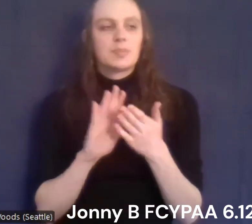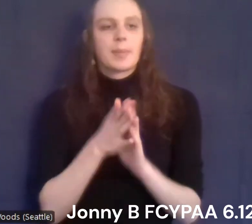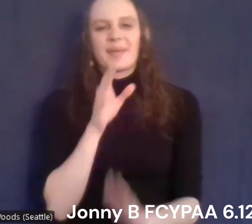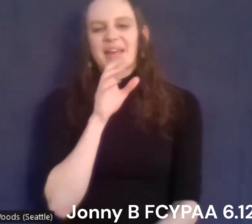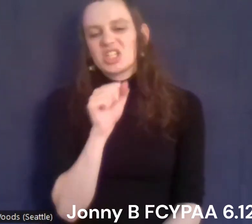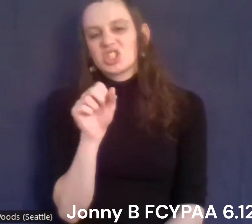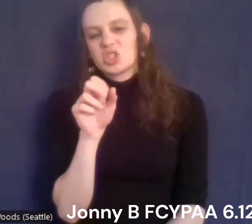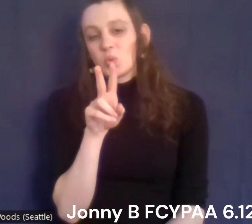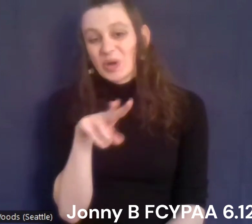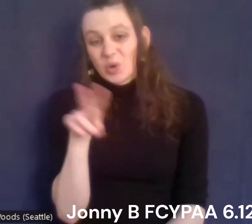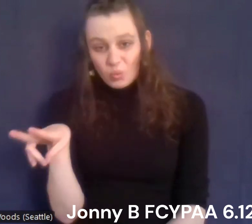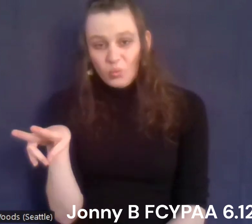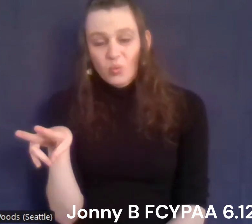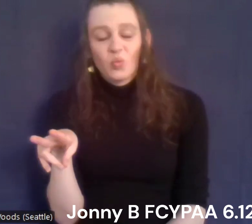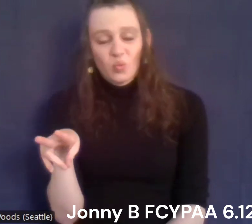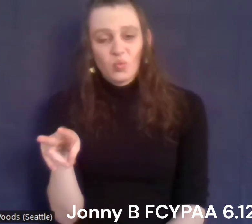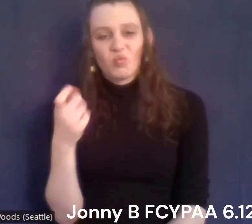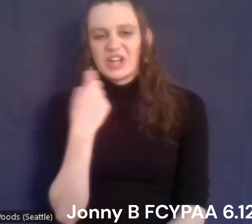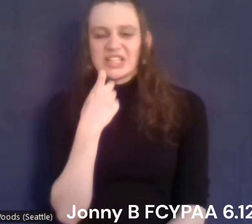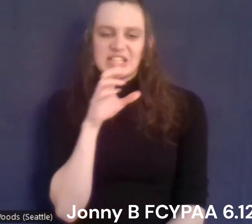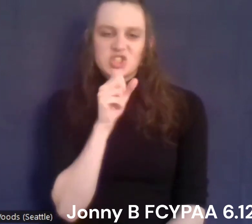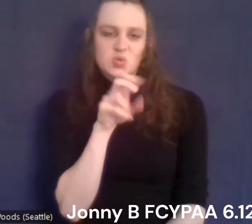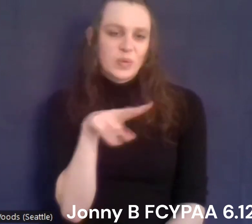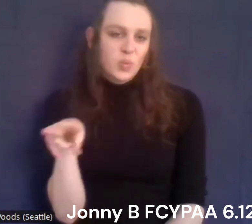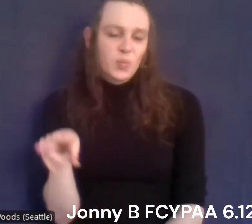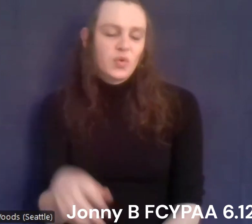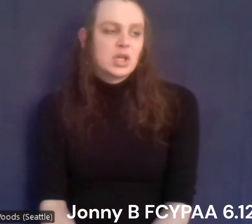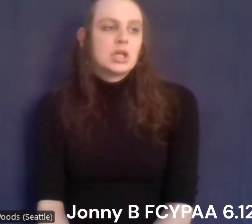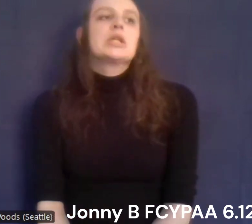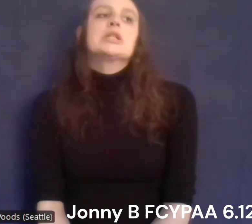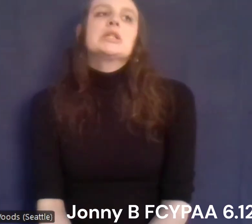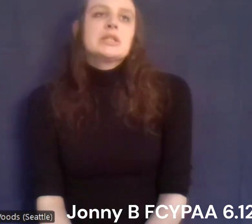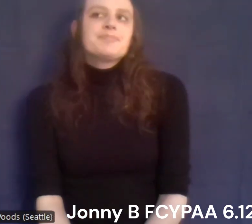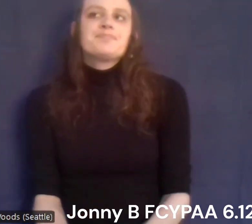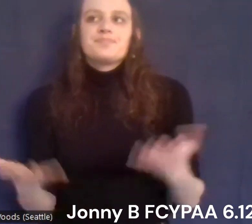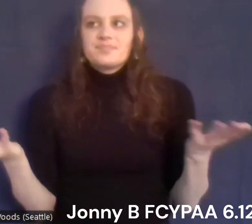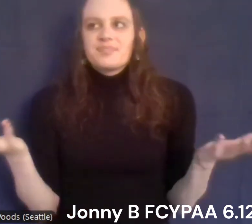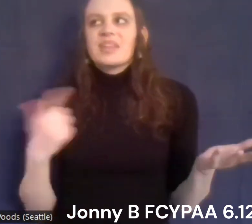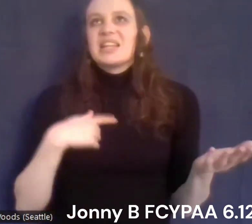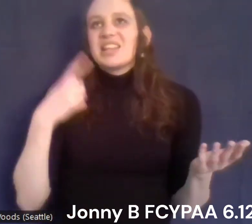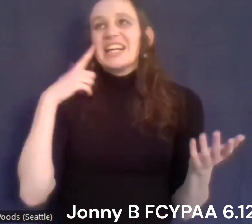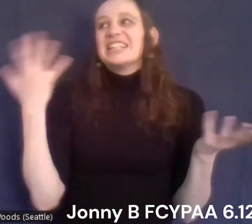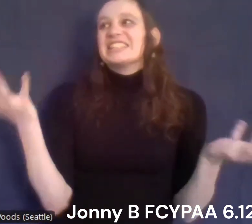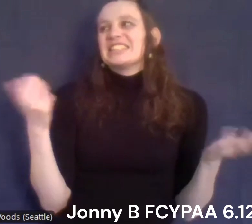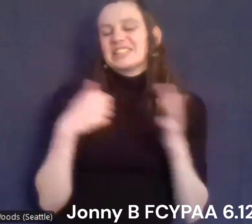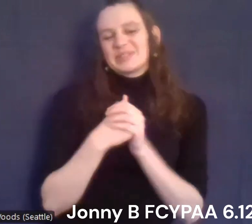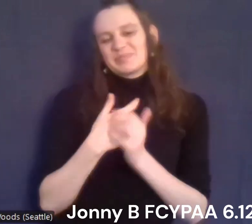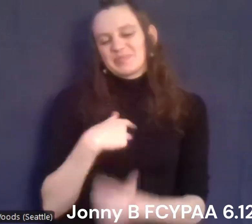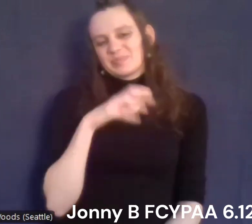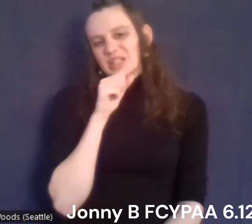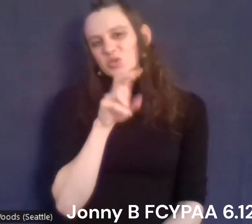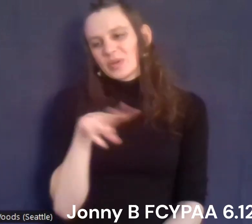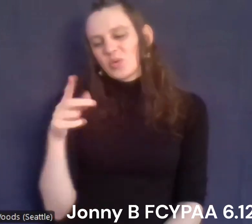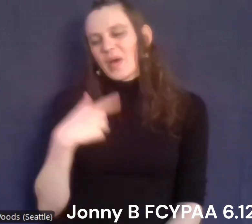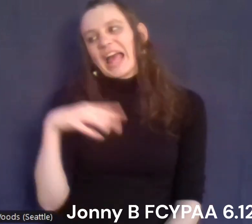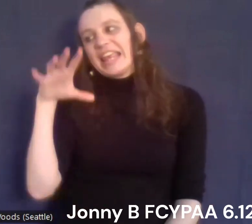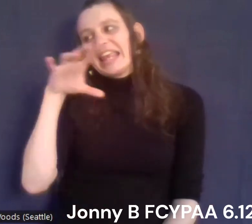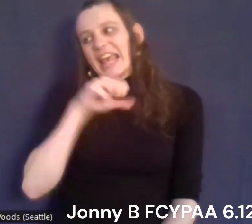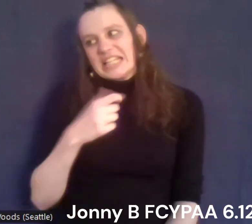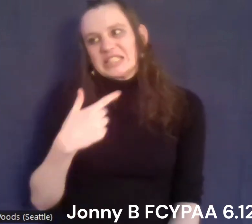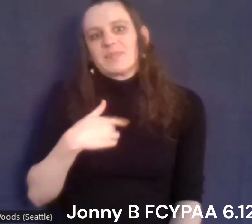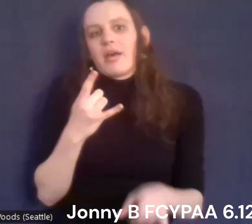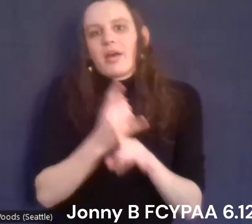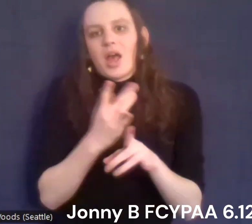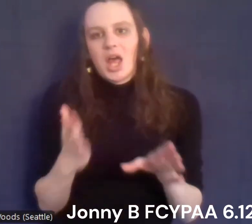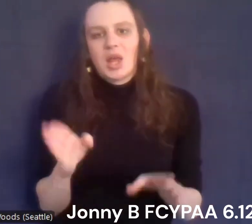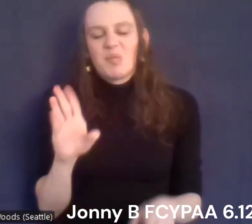I was like, all right, well, I'm 22. Uh, I probably am an alcoholic, but we're